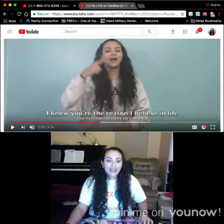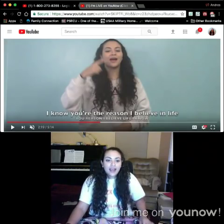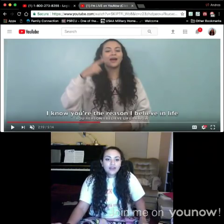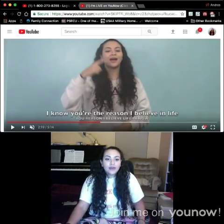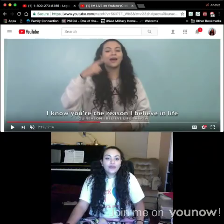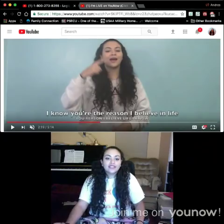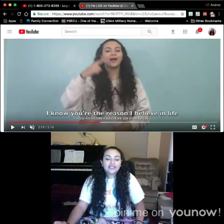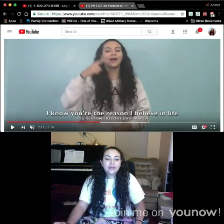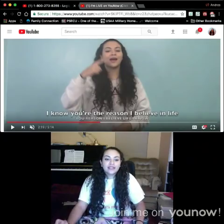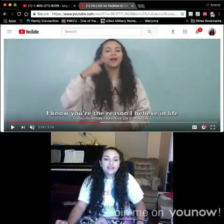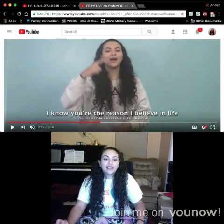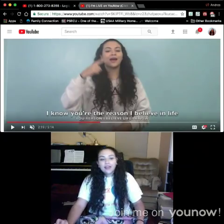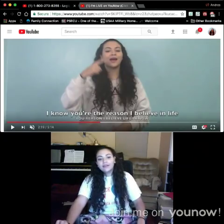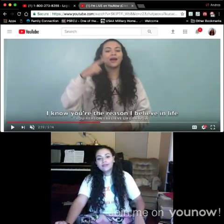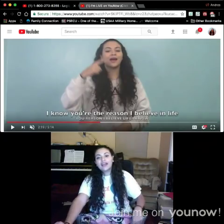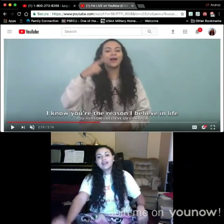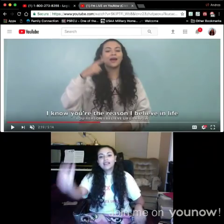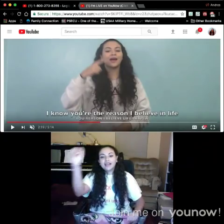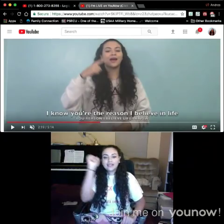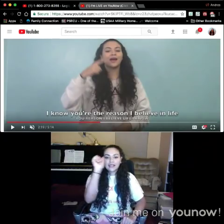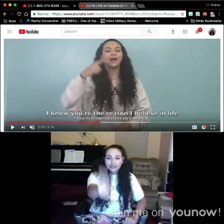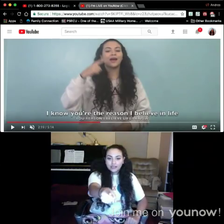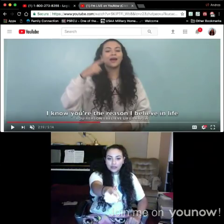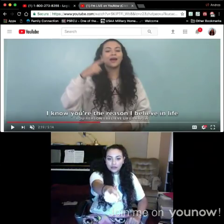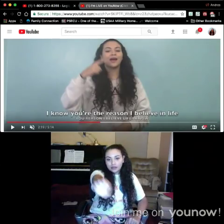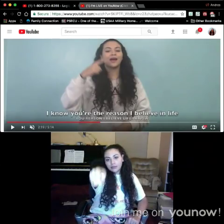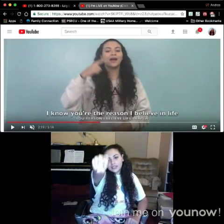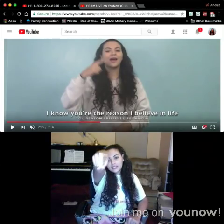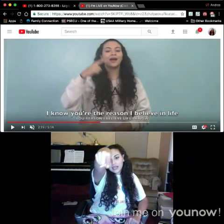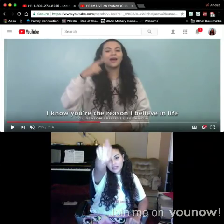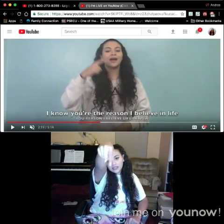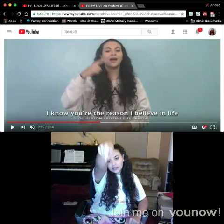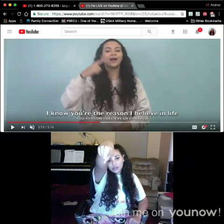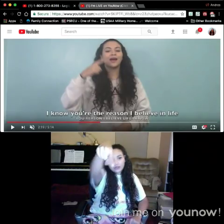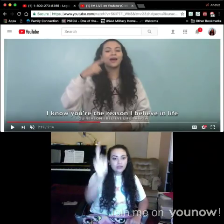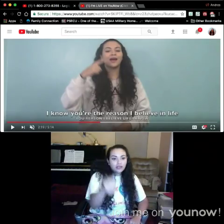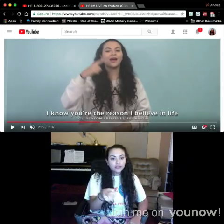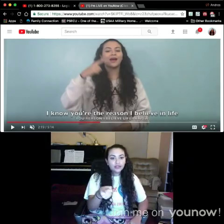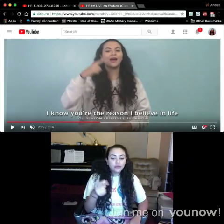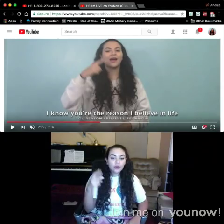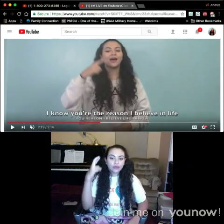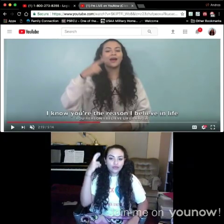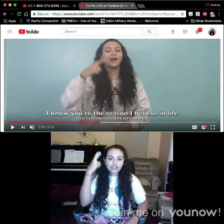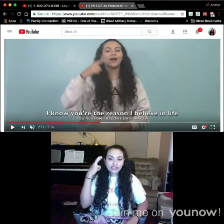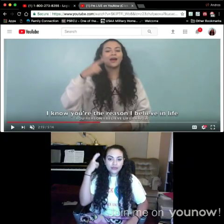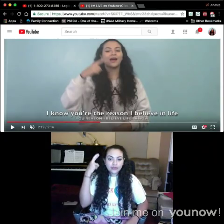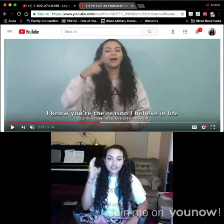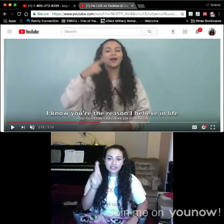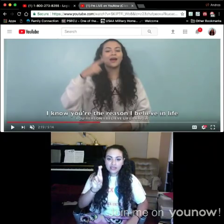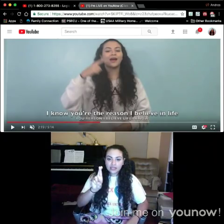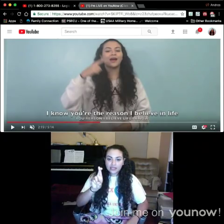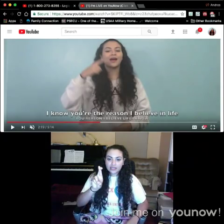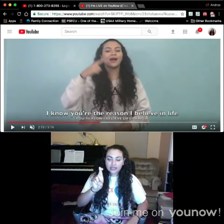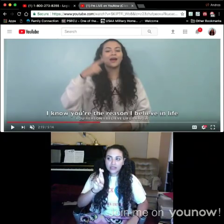Okay, I know you're the reason I believe in life. For that, I signed you, pointing at you. You, reason. For